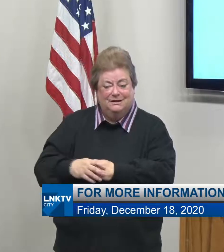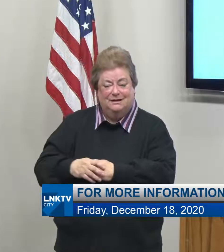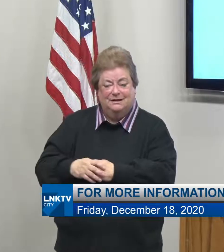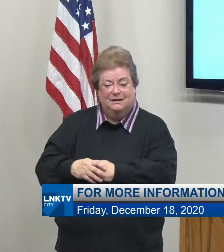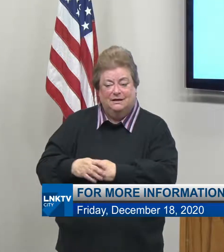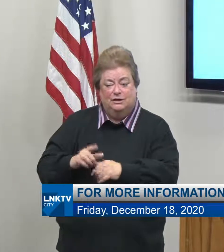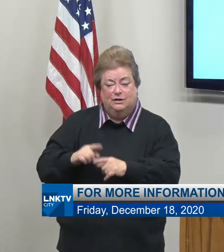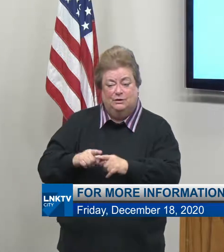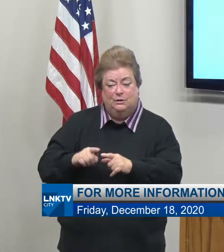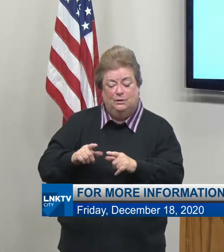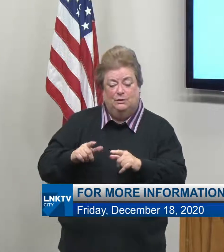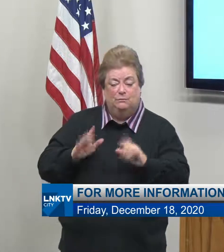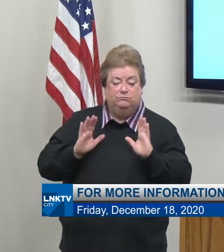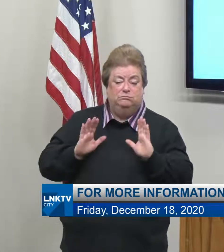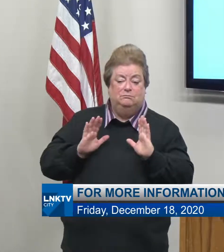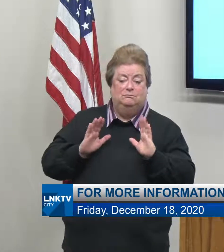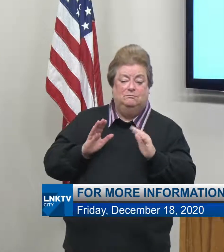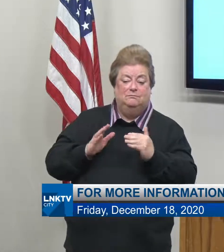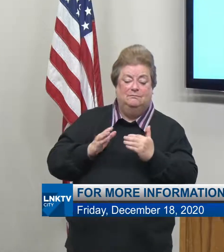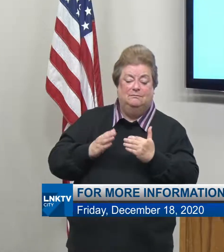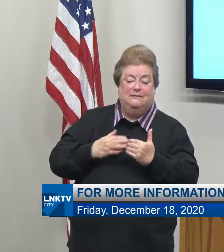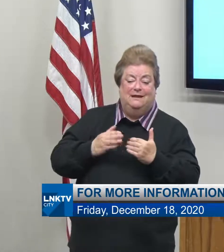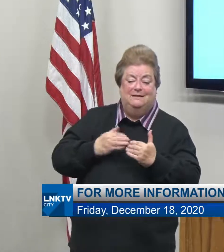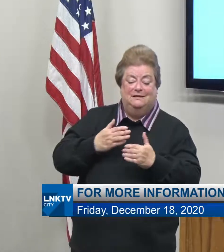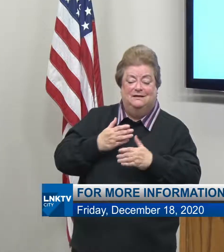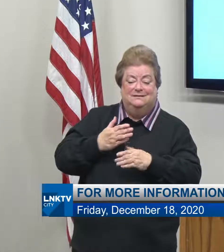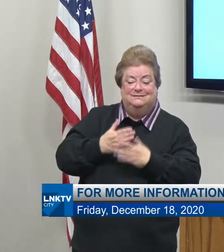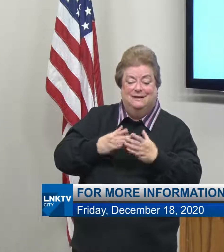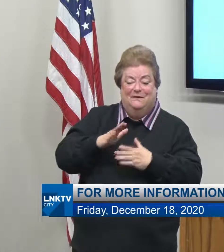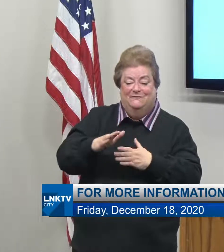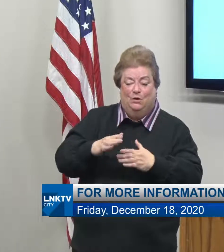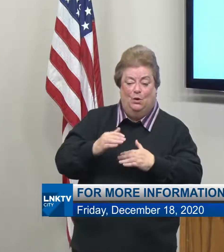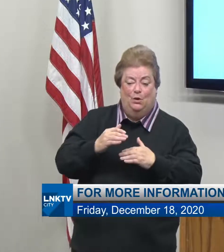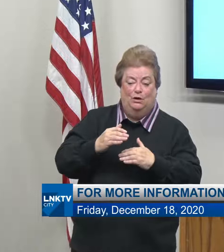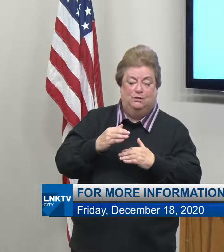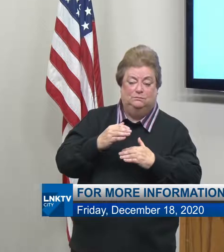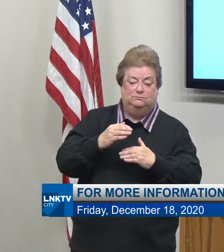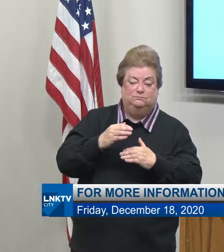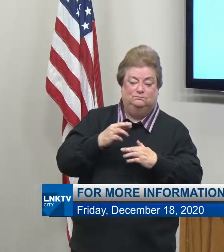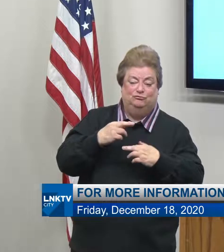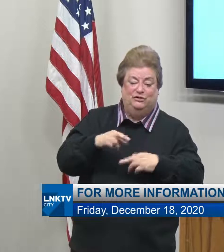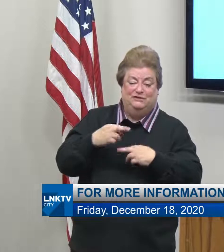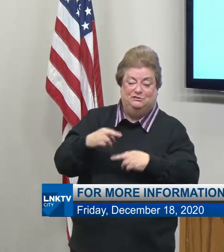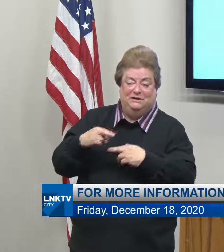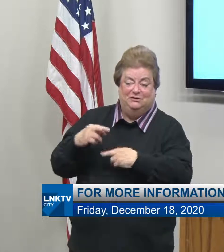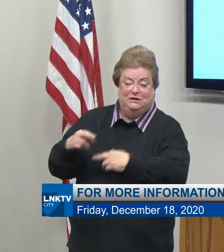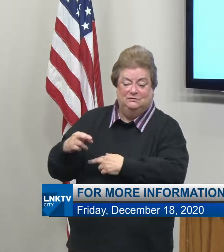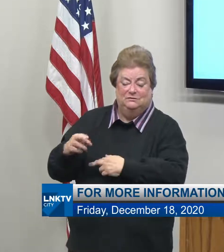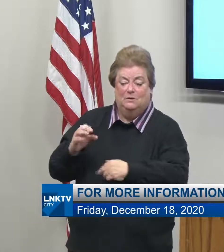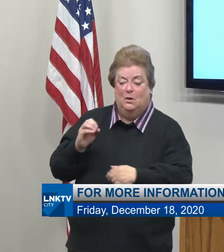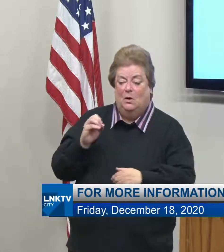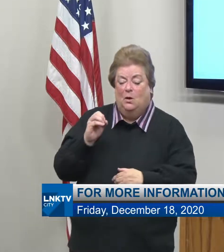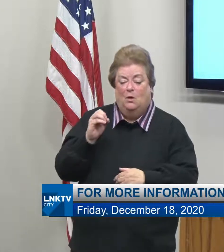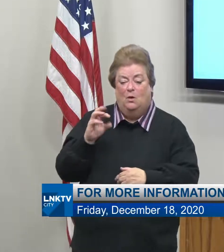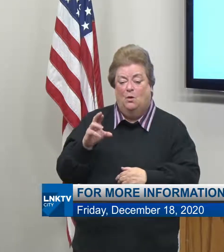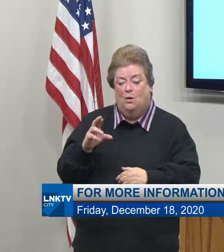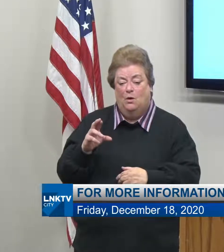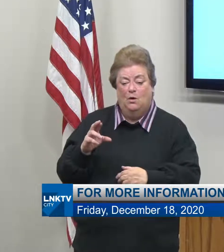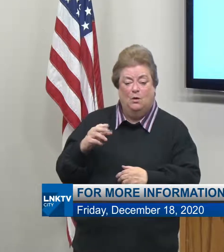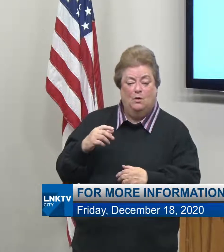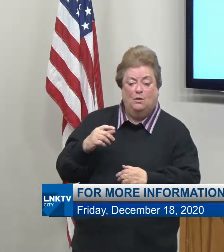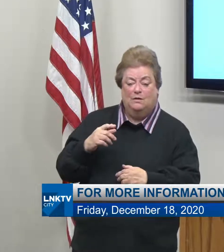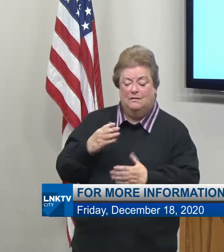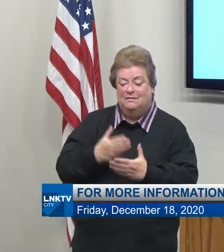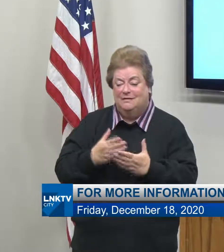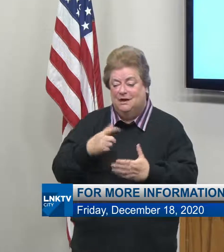back down from some of these restrictions that you had put on, or is this purely just the numbers are looking good and we're sort of able